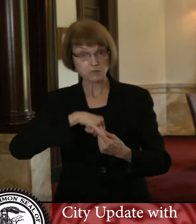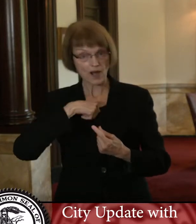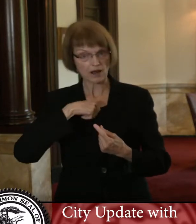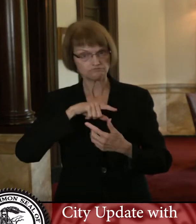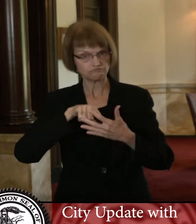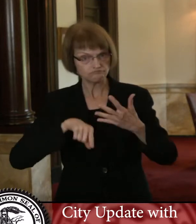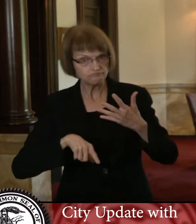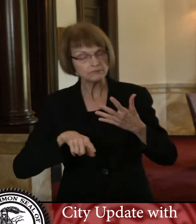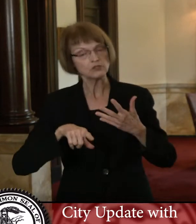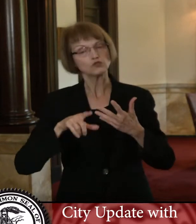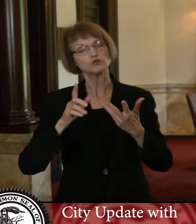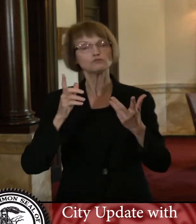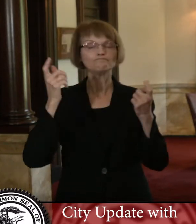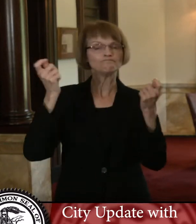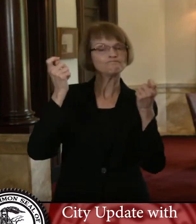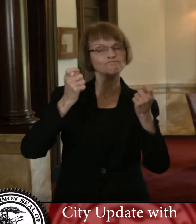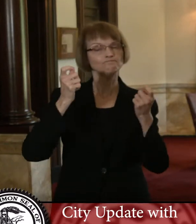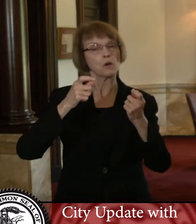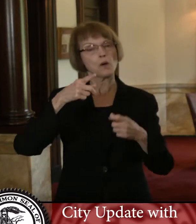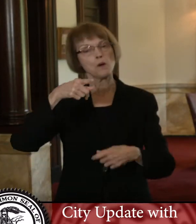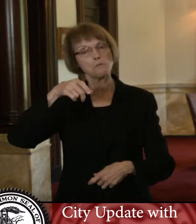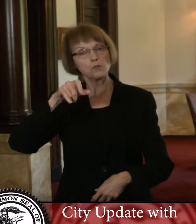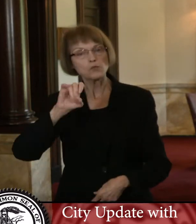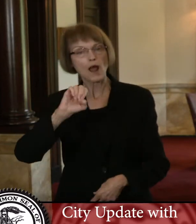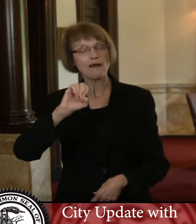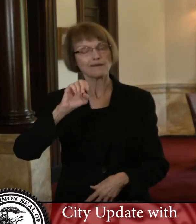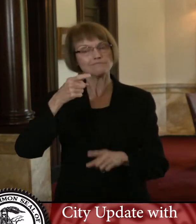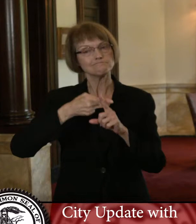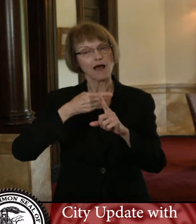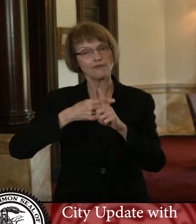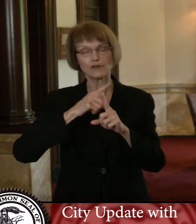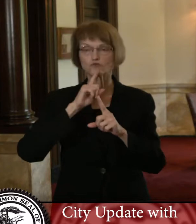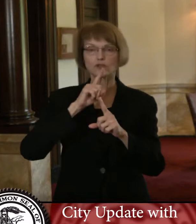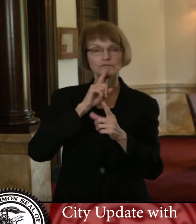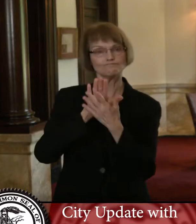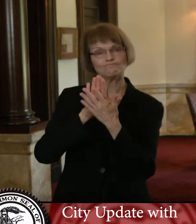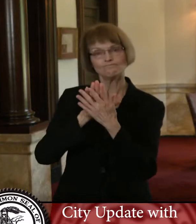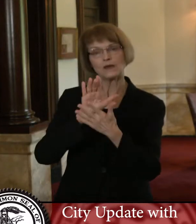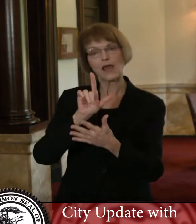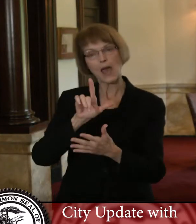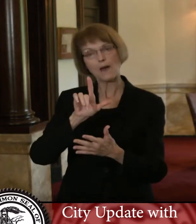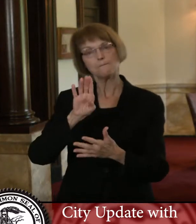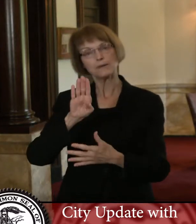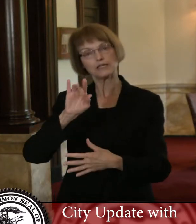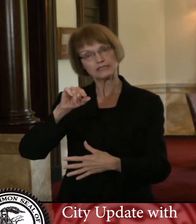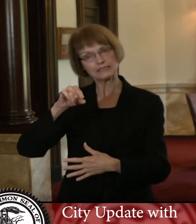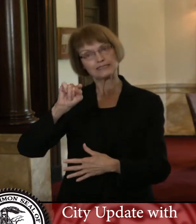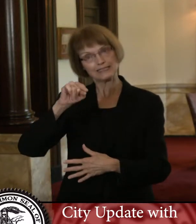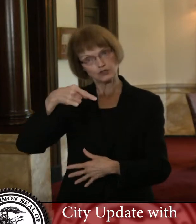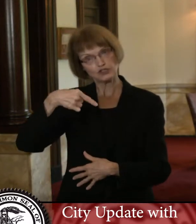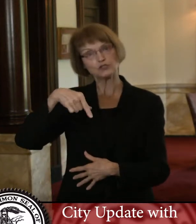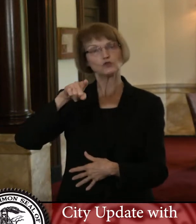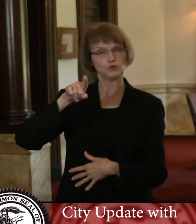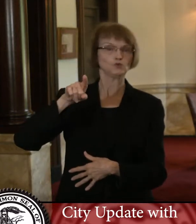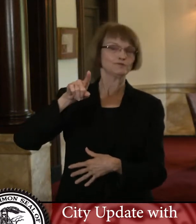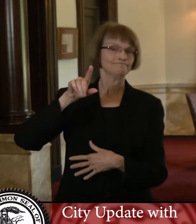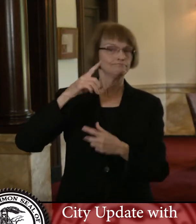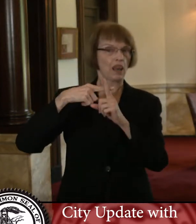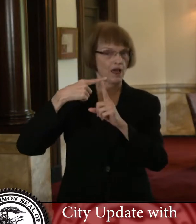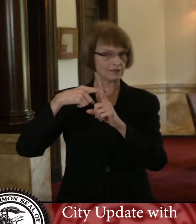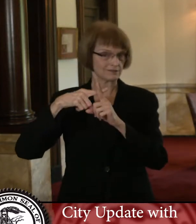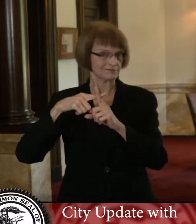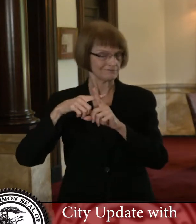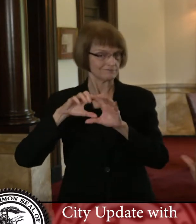Month and recognize the incredible members of the LGBTQ+ community here in St. Louis. Second, I'm